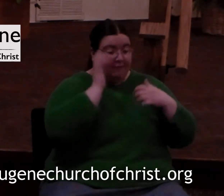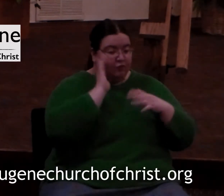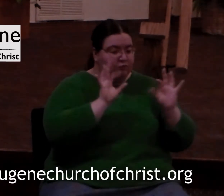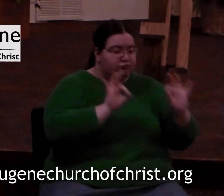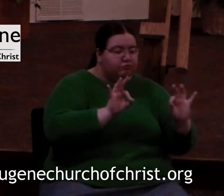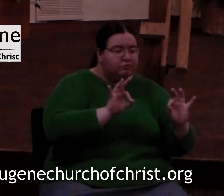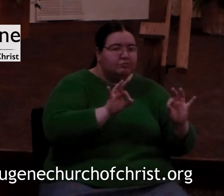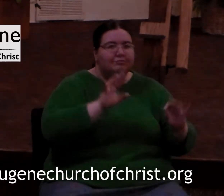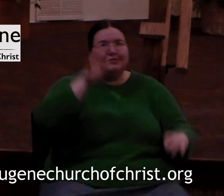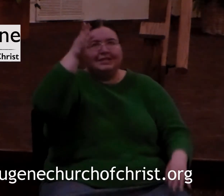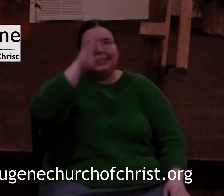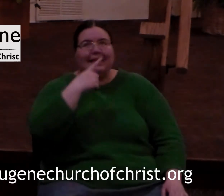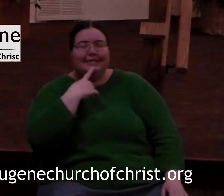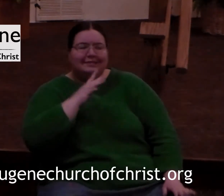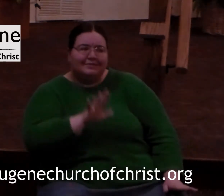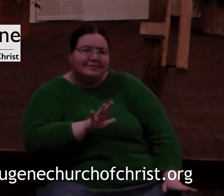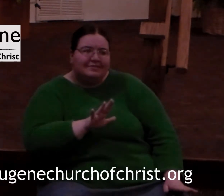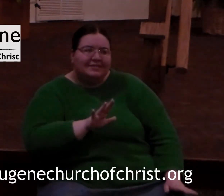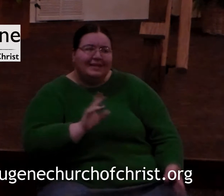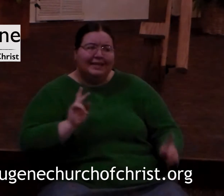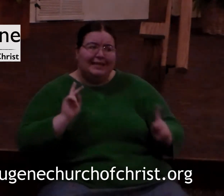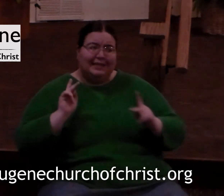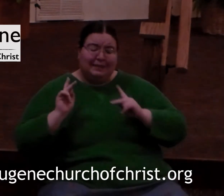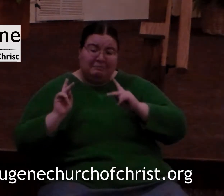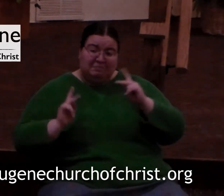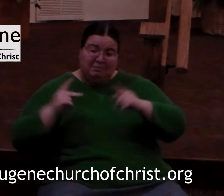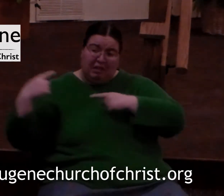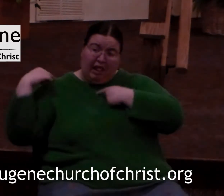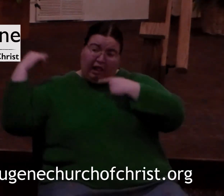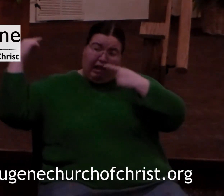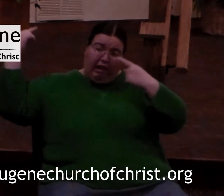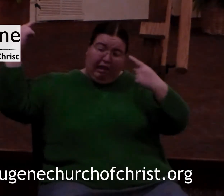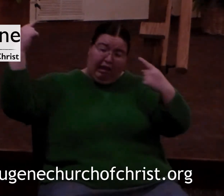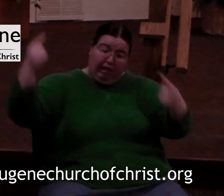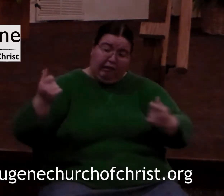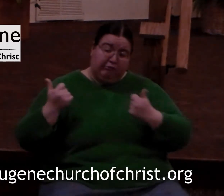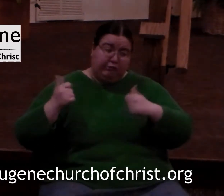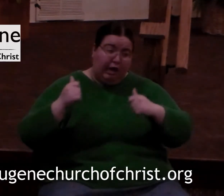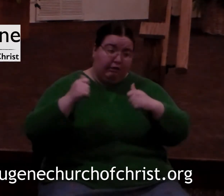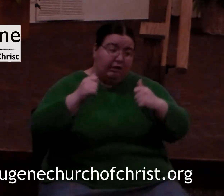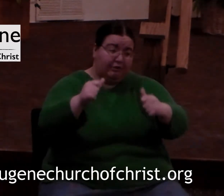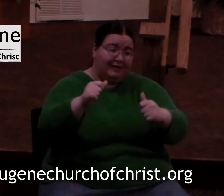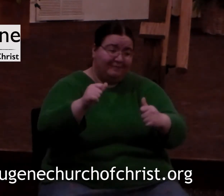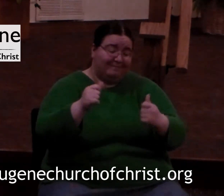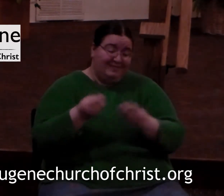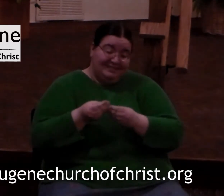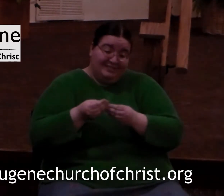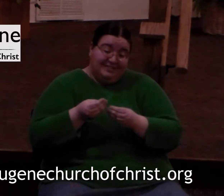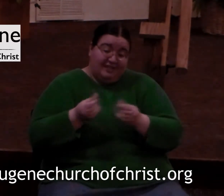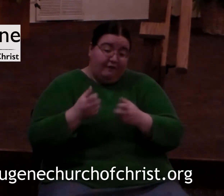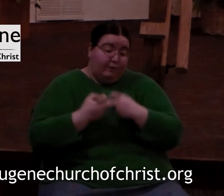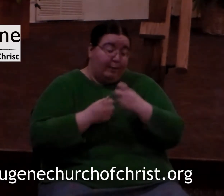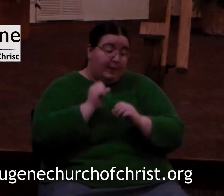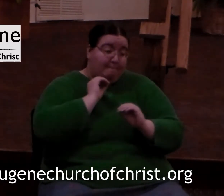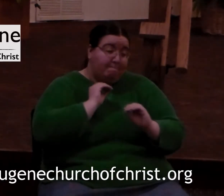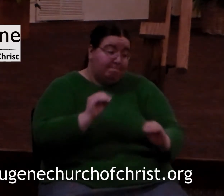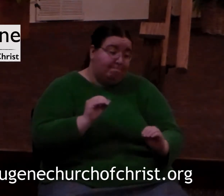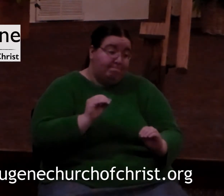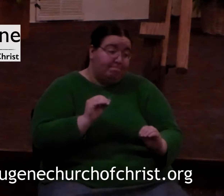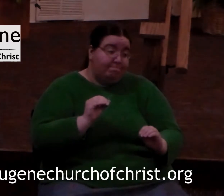tried that since the beginning of time. And it never solves anything. And there's always something more out there. And as